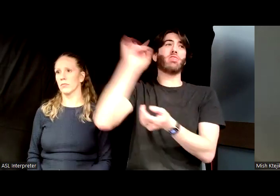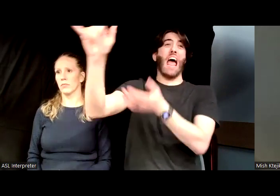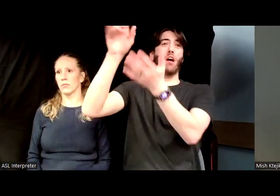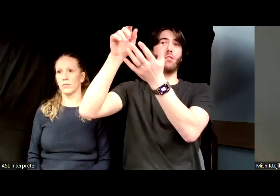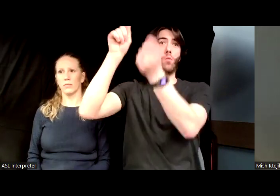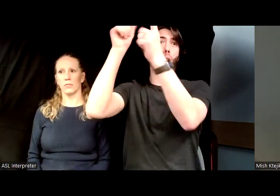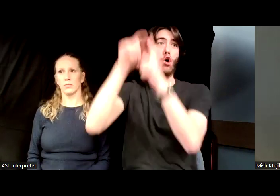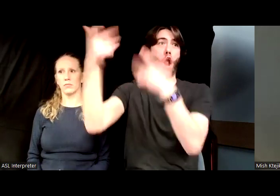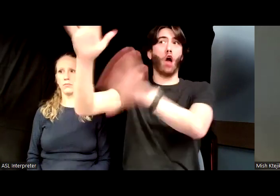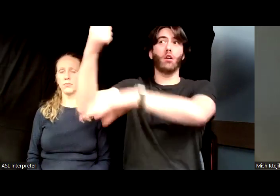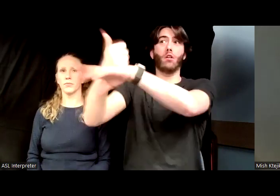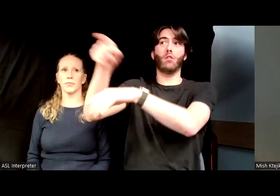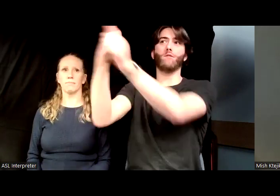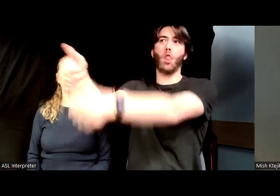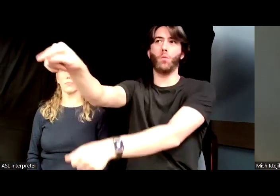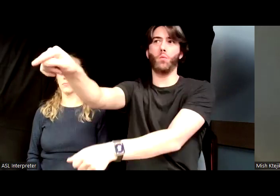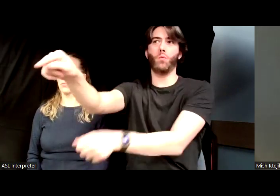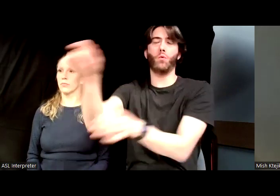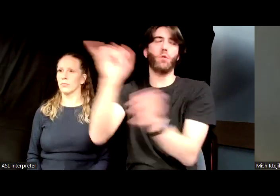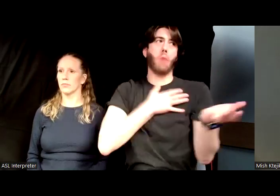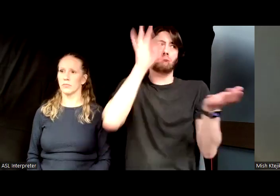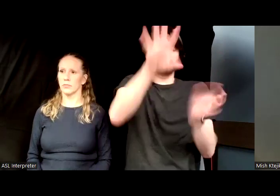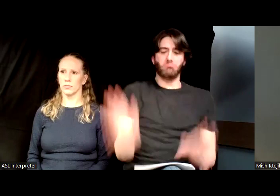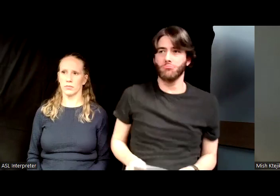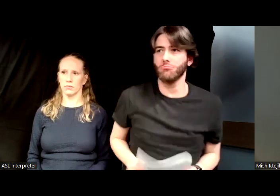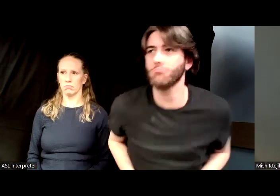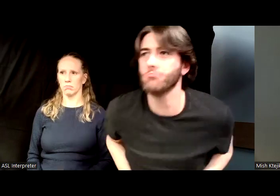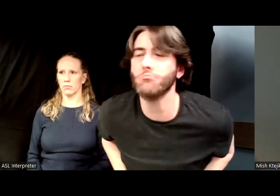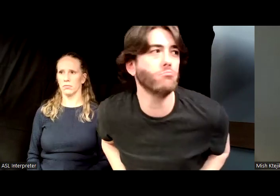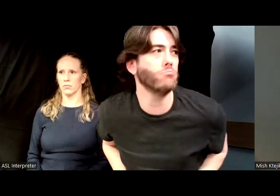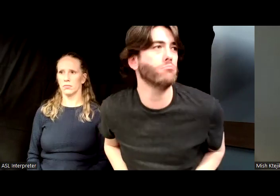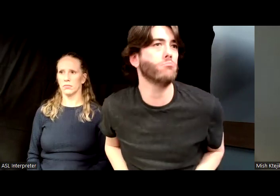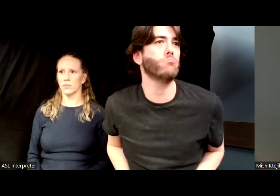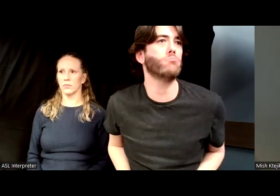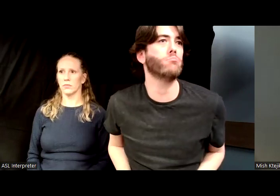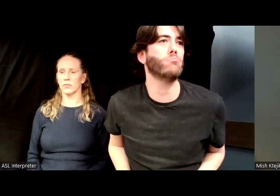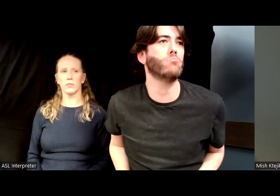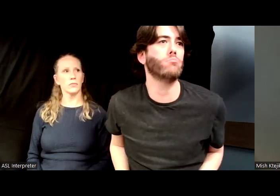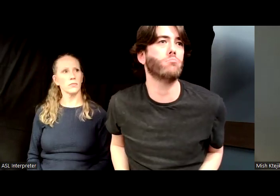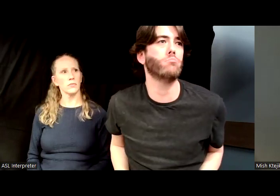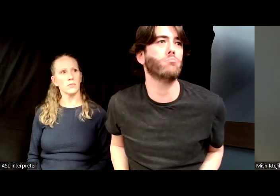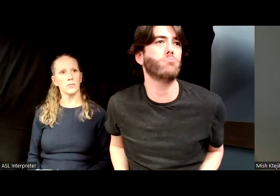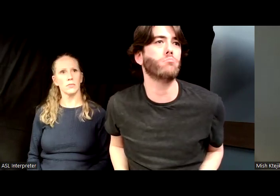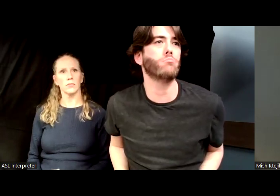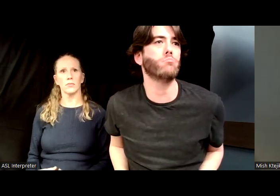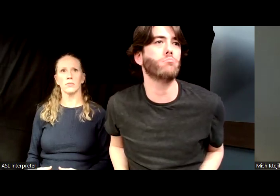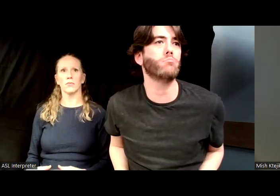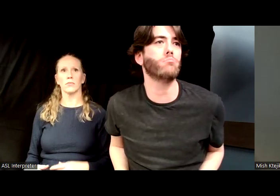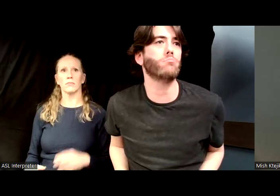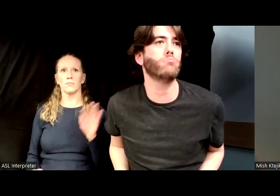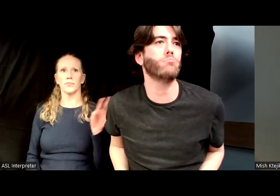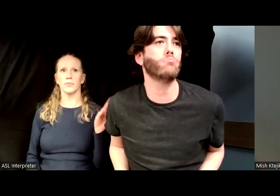the best we can. That the wording that they've established, that we can include that here, that's my 2 cents.